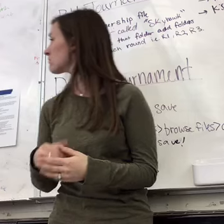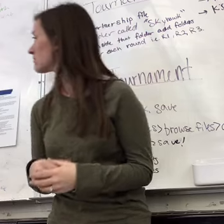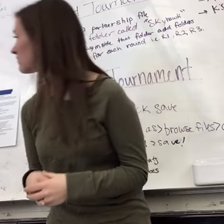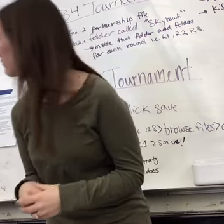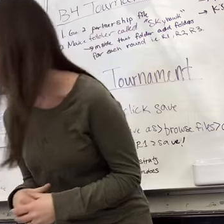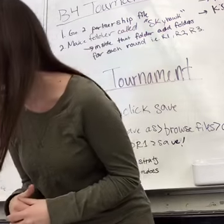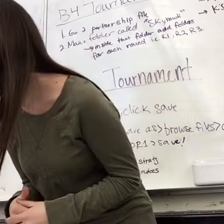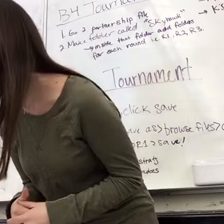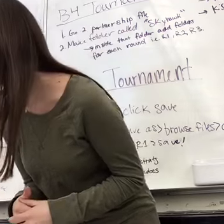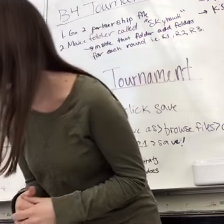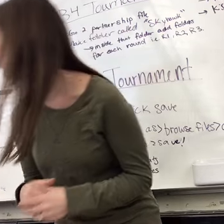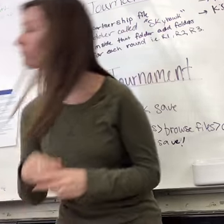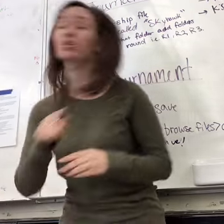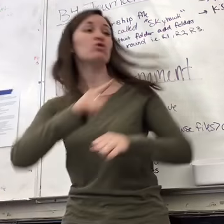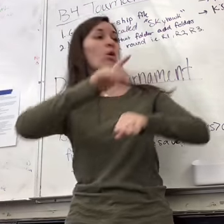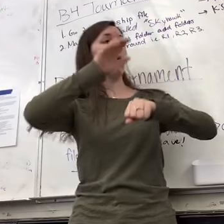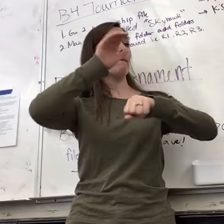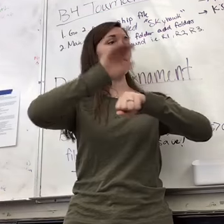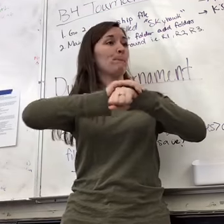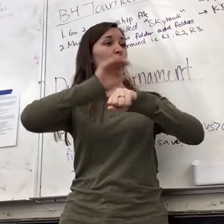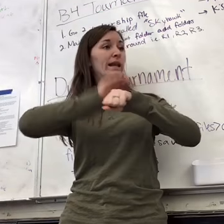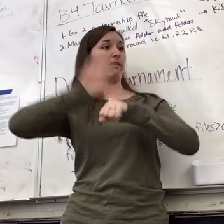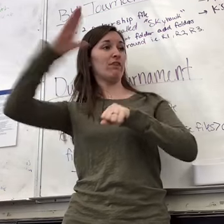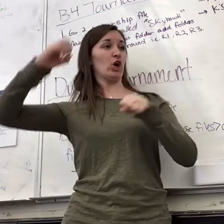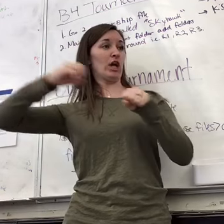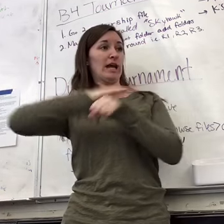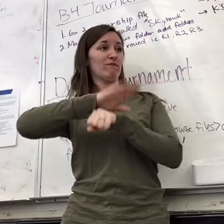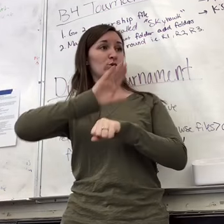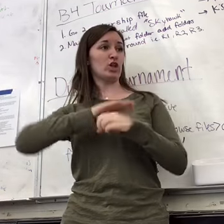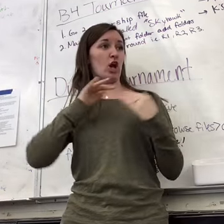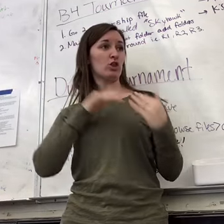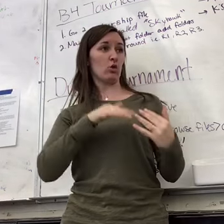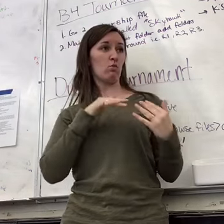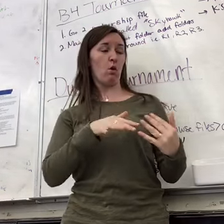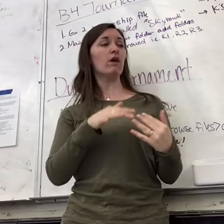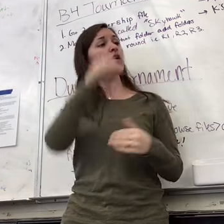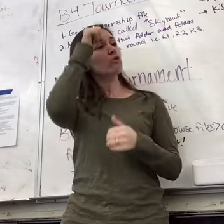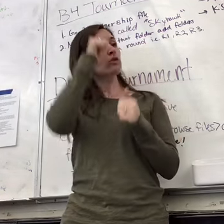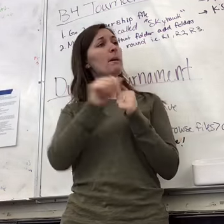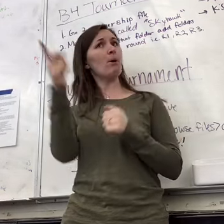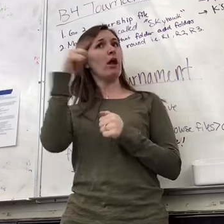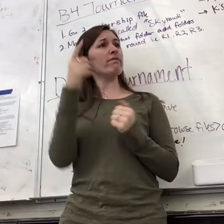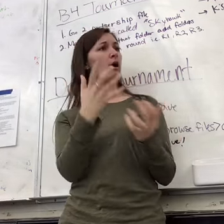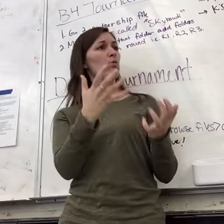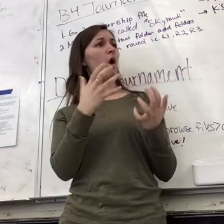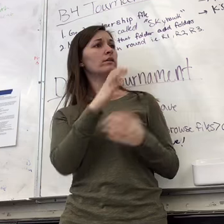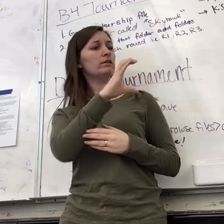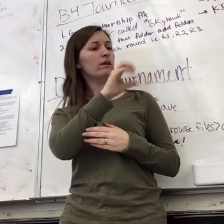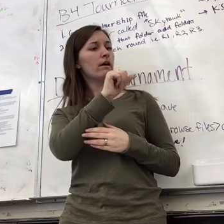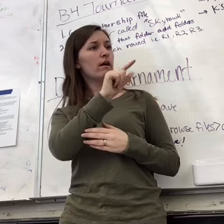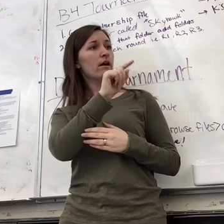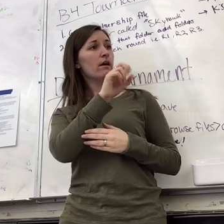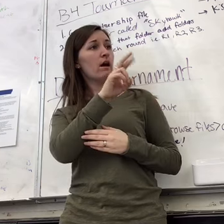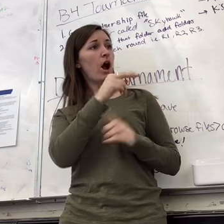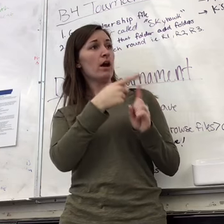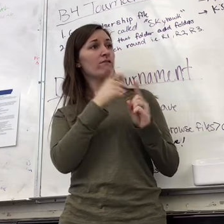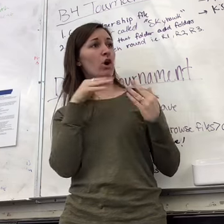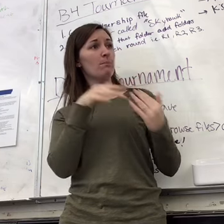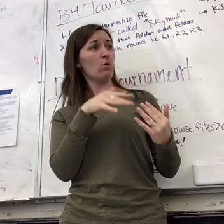They really needed to be able to, they wanted the continent in the South, but they knew that if they sided with the South, that they risk losing Canada